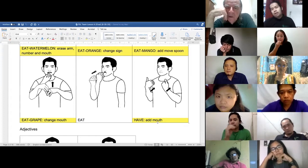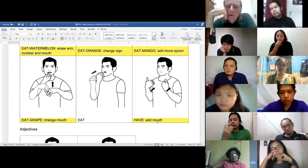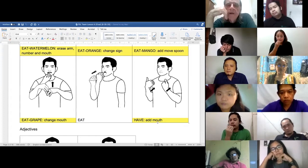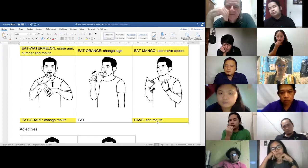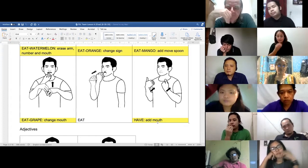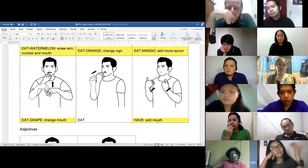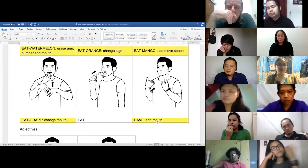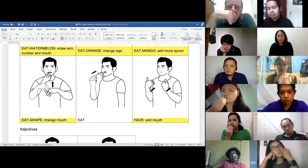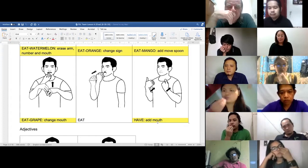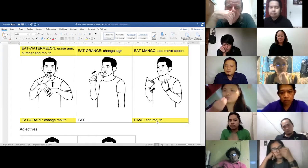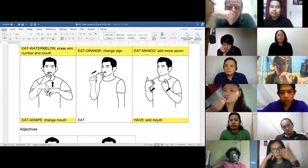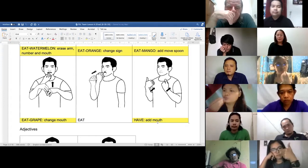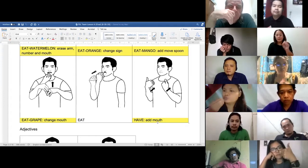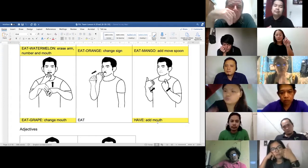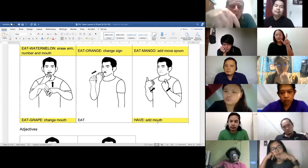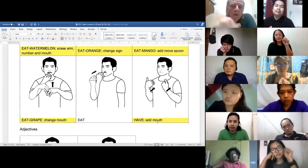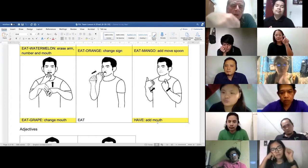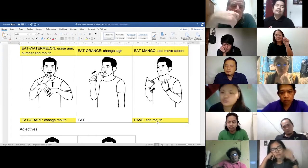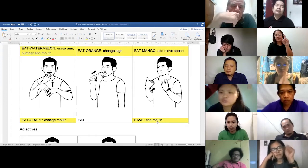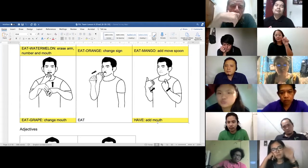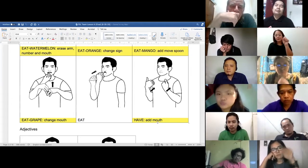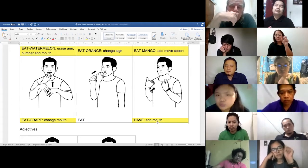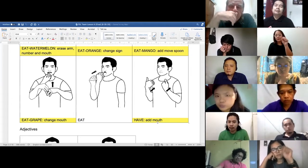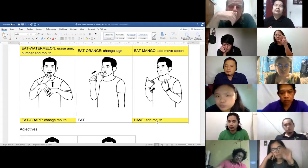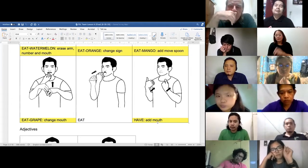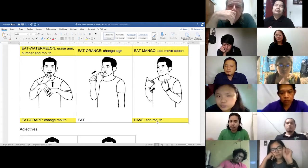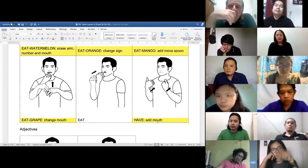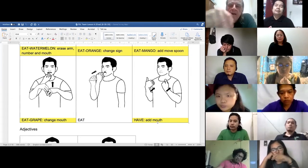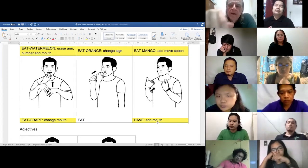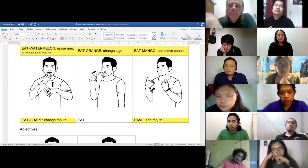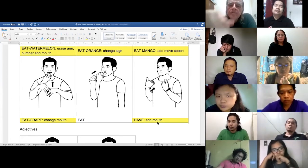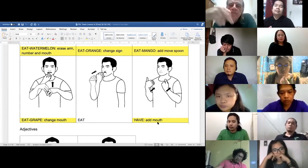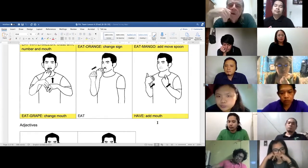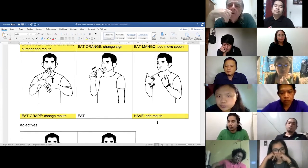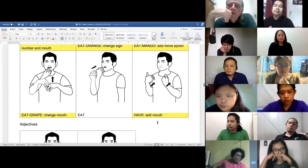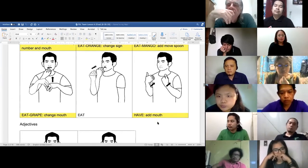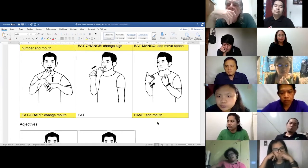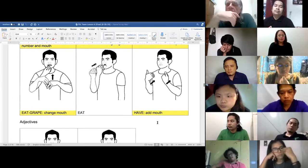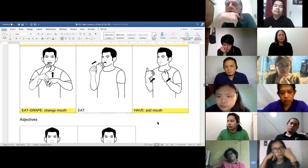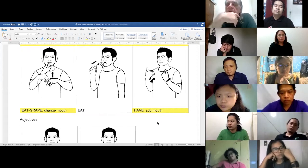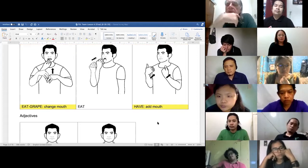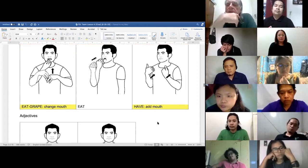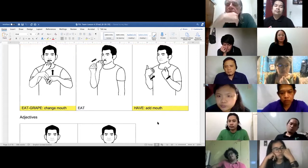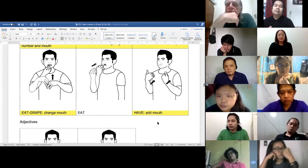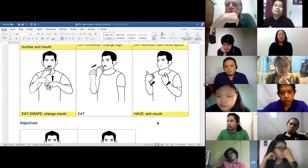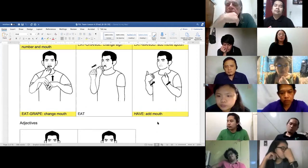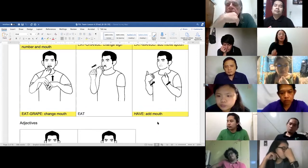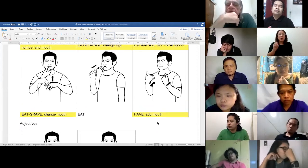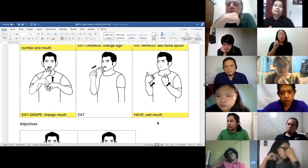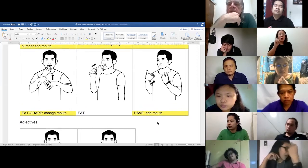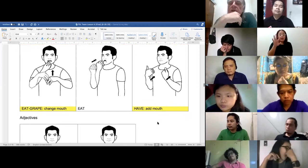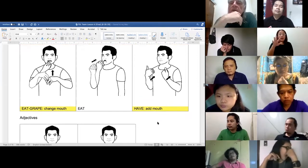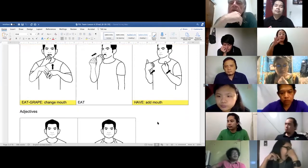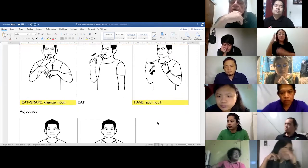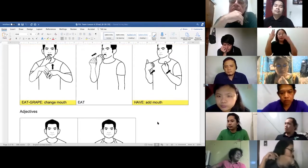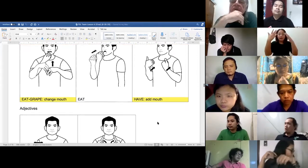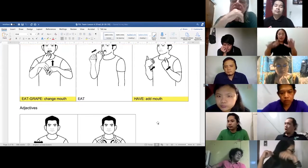Okay, okay. All right. Now, you've already introduced in Ho Chi Minh City